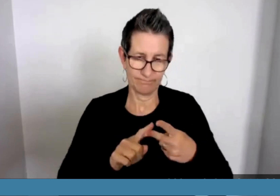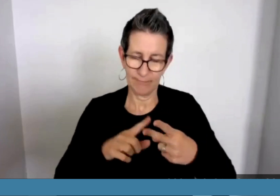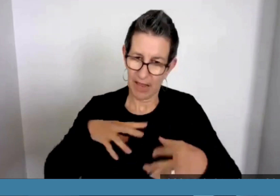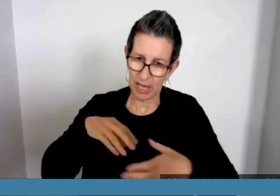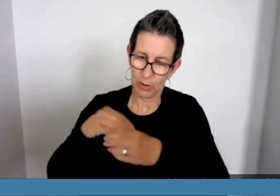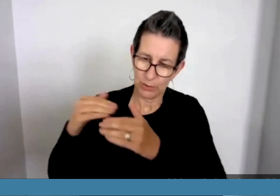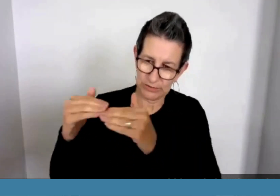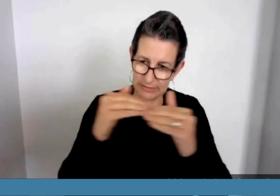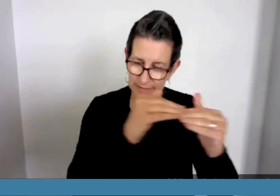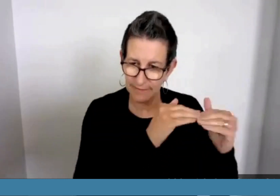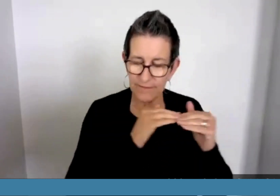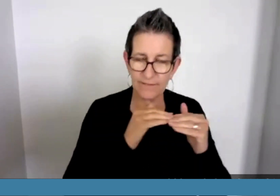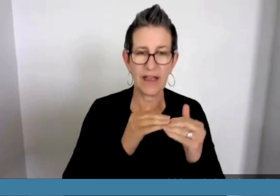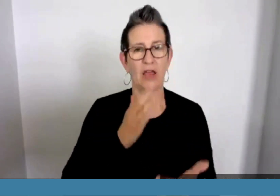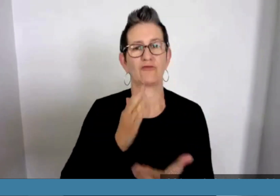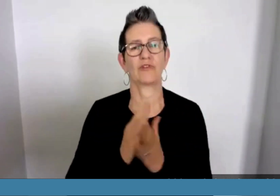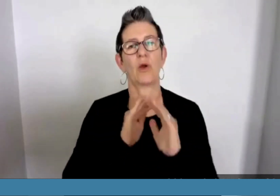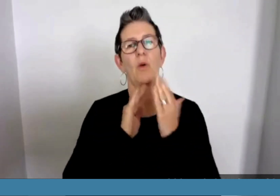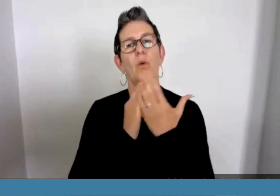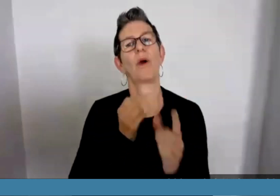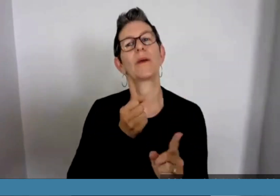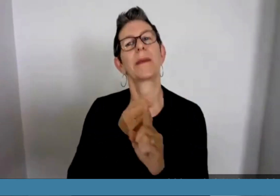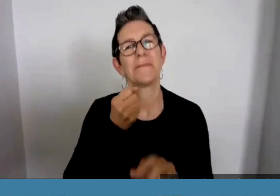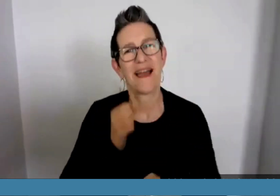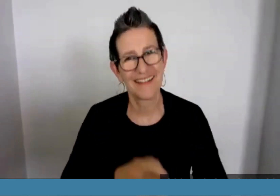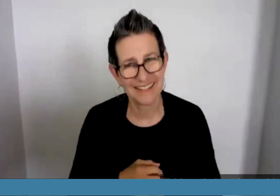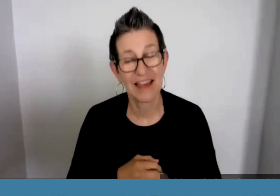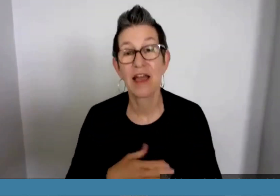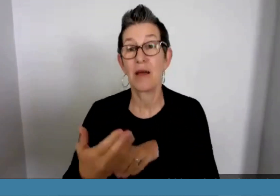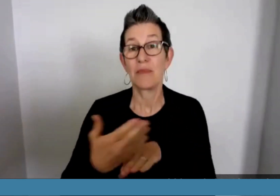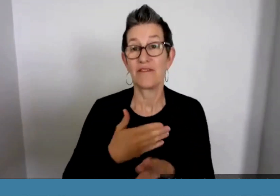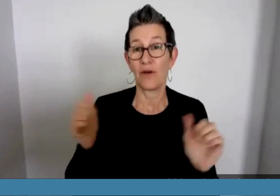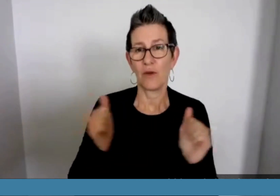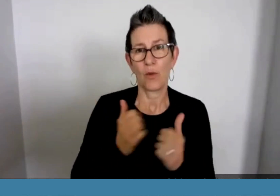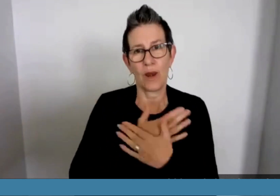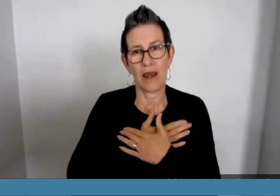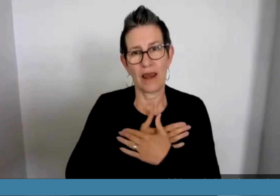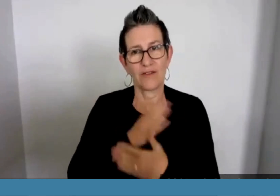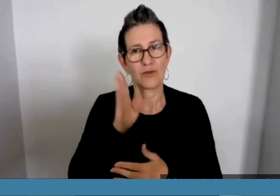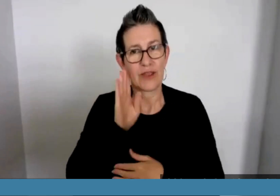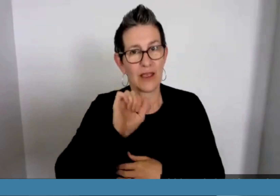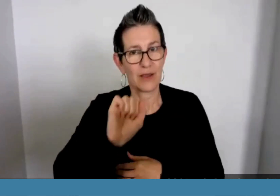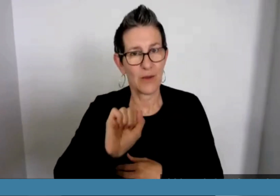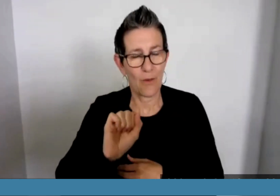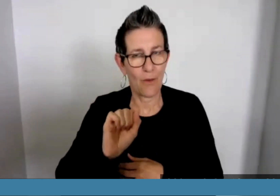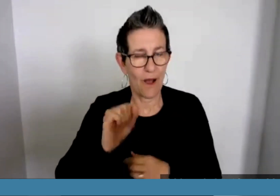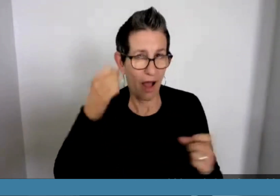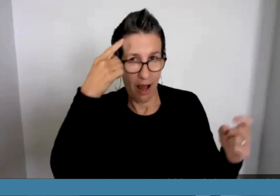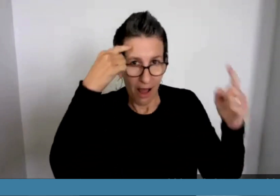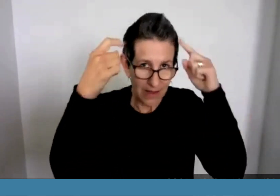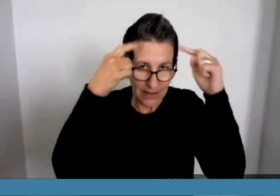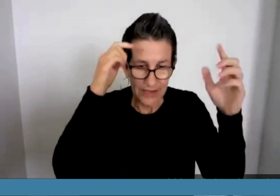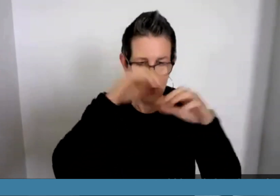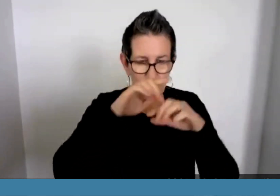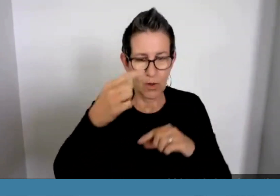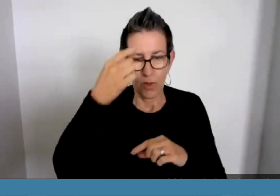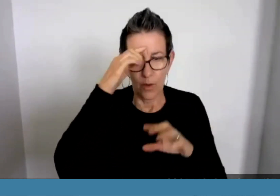real-world impact. Before we wrap up, we would love to hear your thoughts on today's session. We're